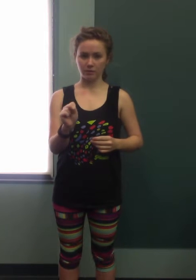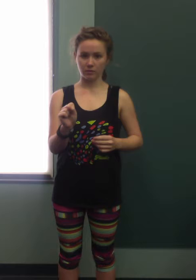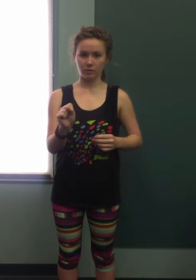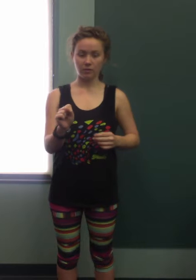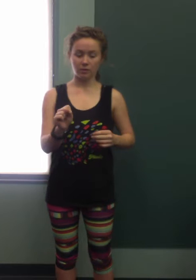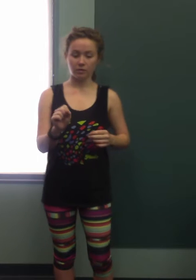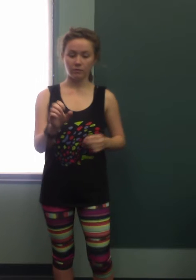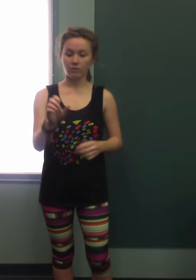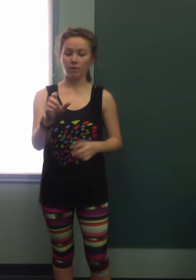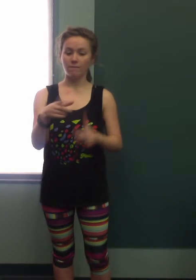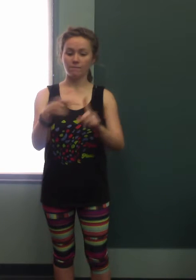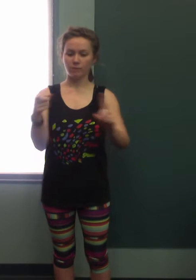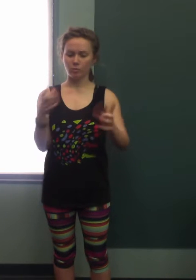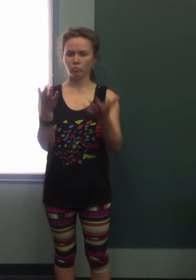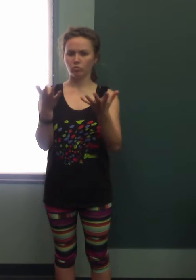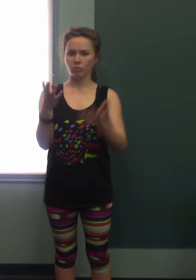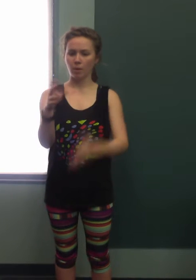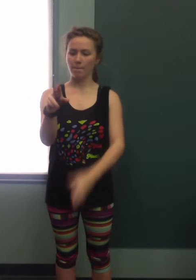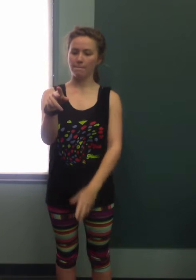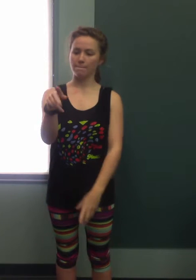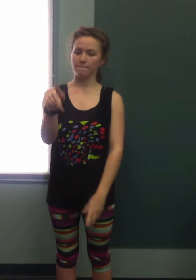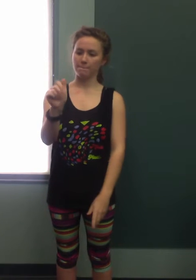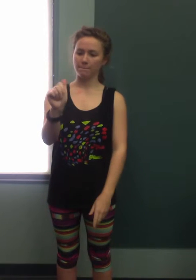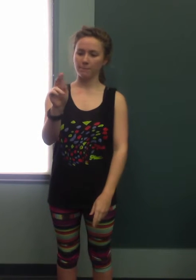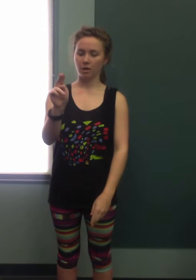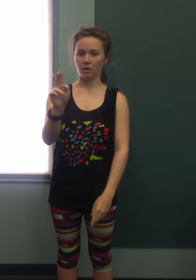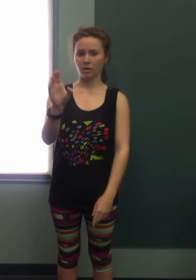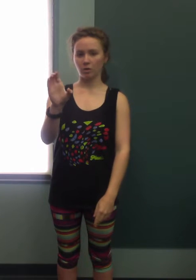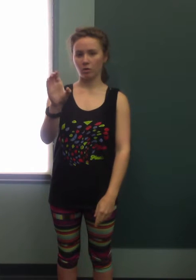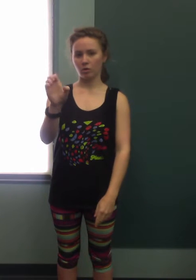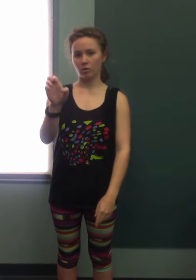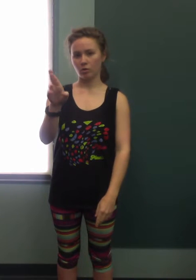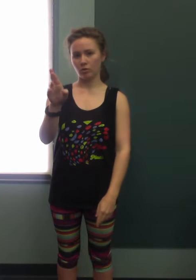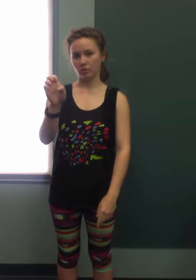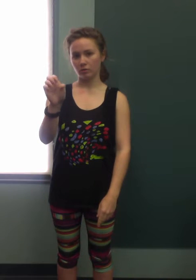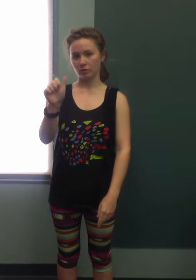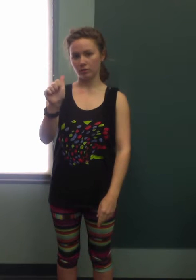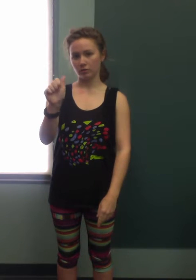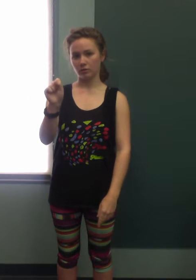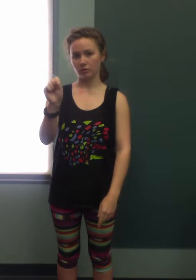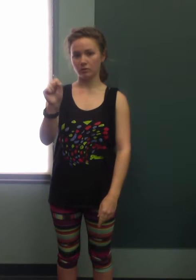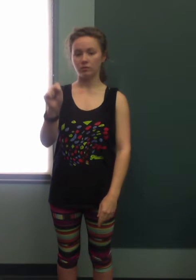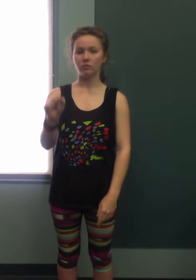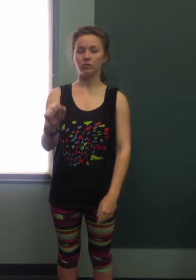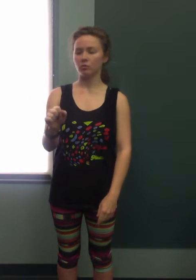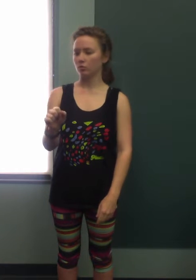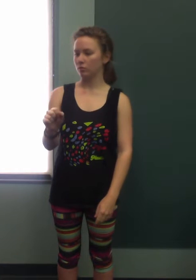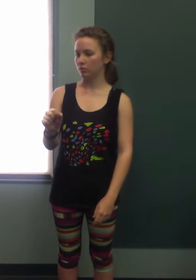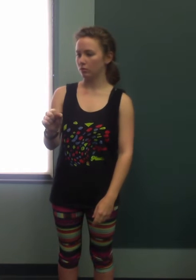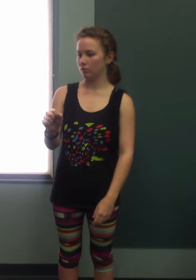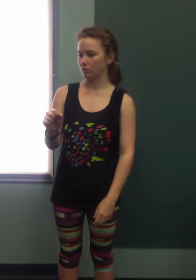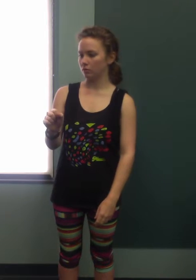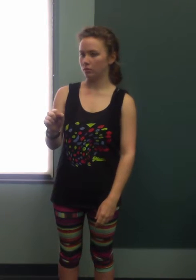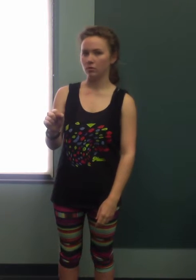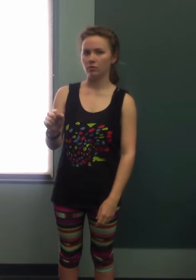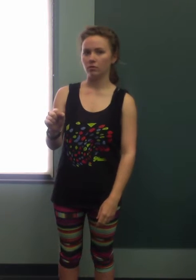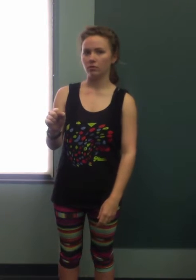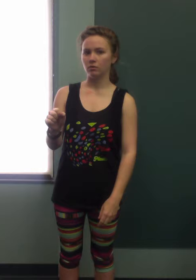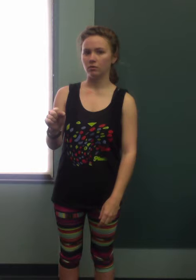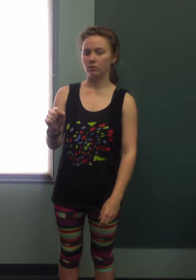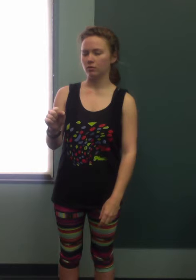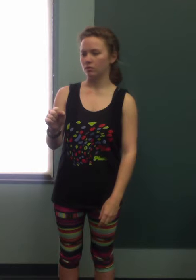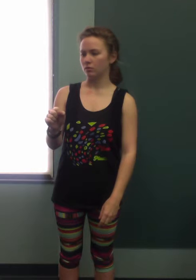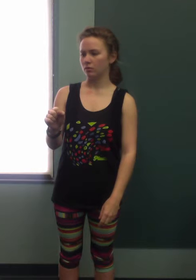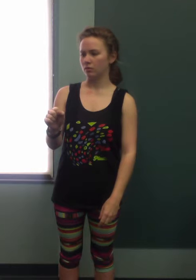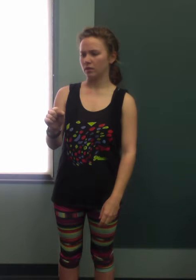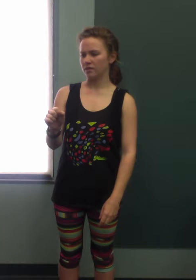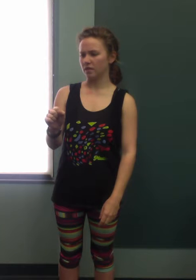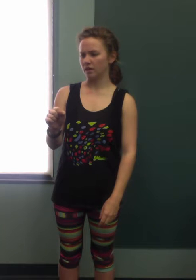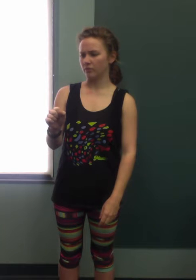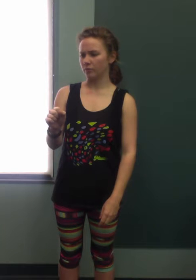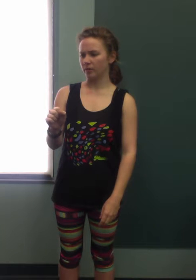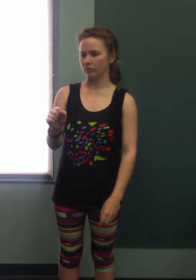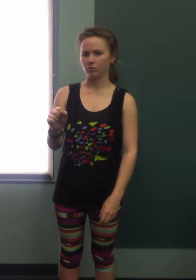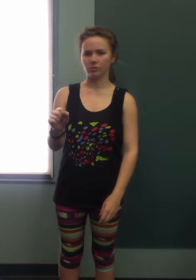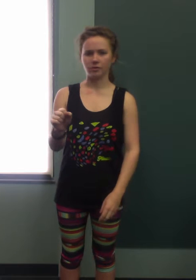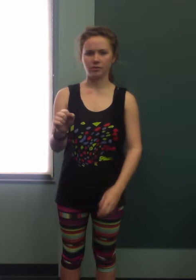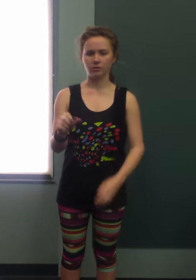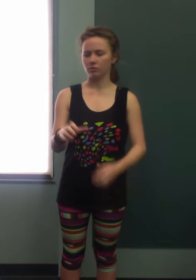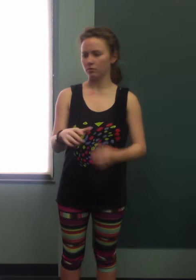because remember, it can regulate blood sugar, but it's also it's a gland, it's producing all of these enzymes. And so lipases are going to